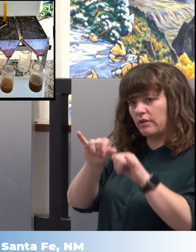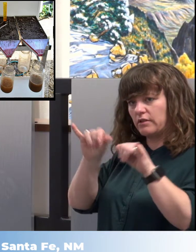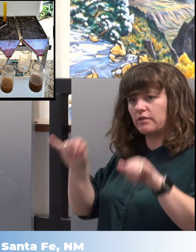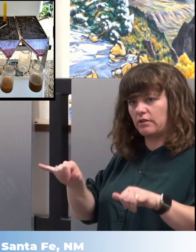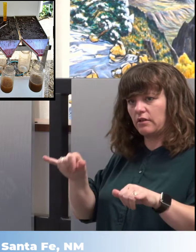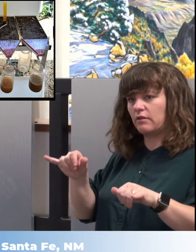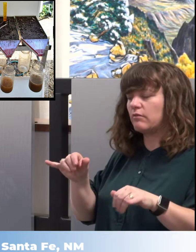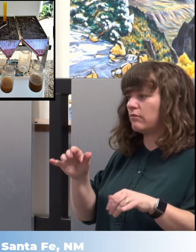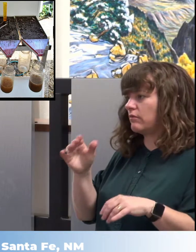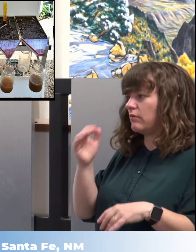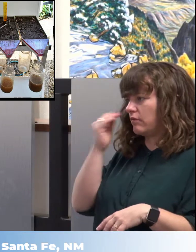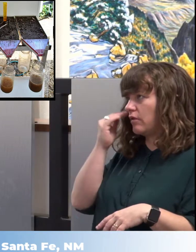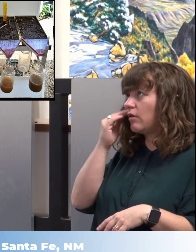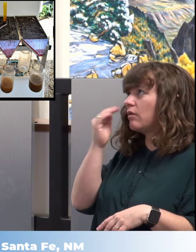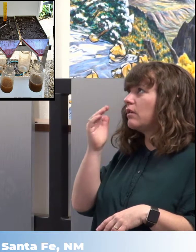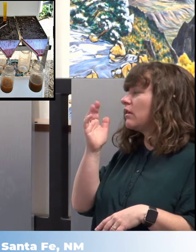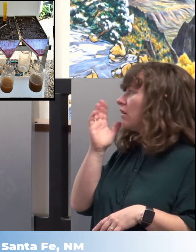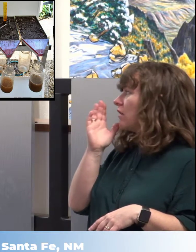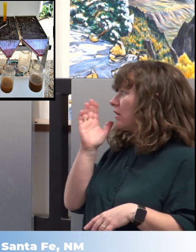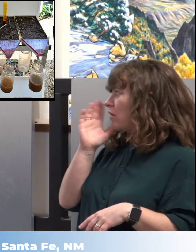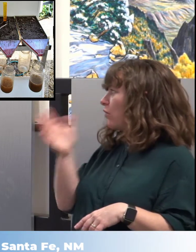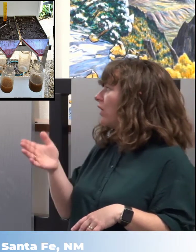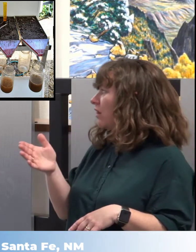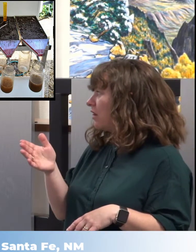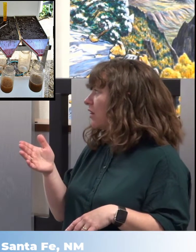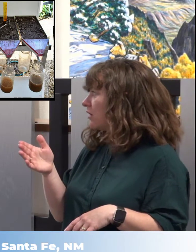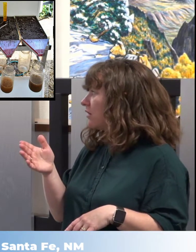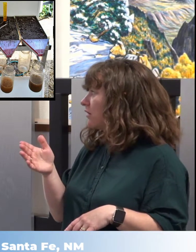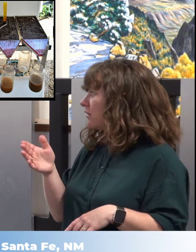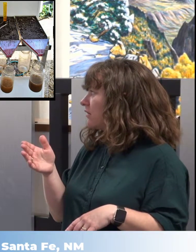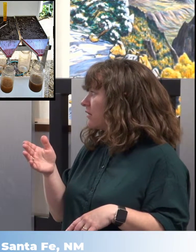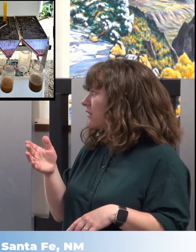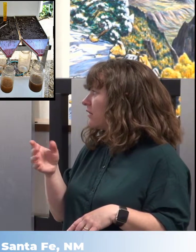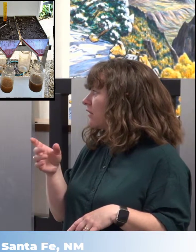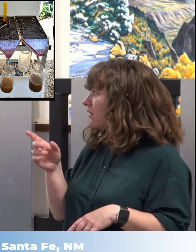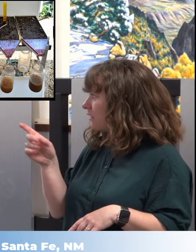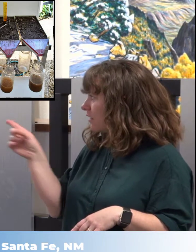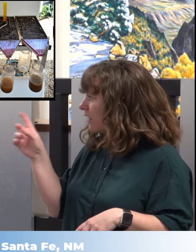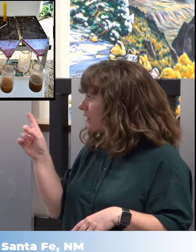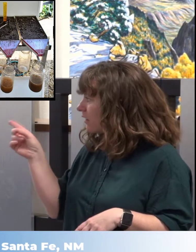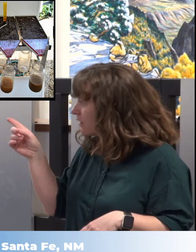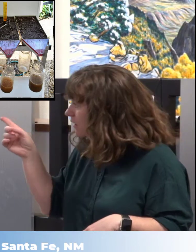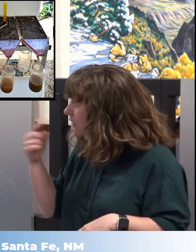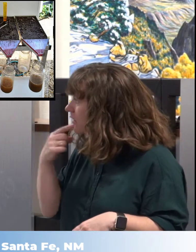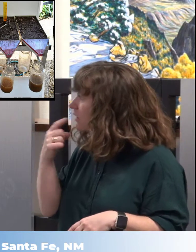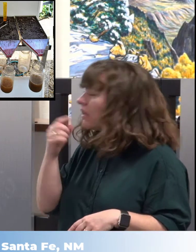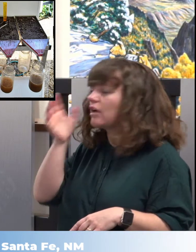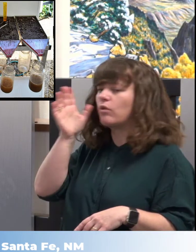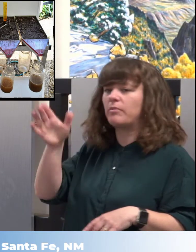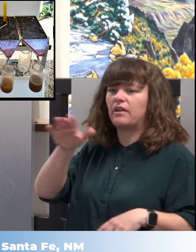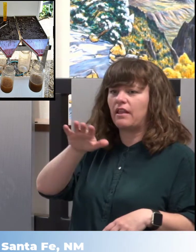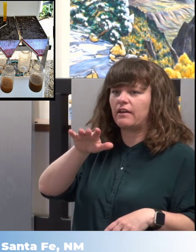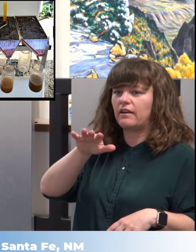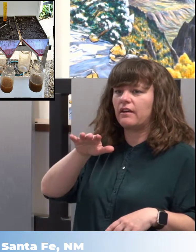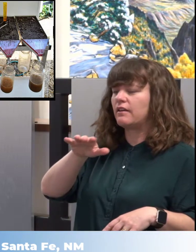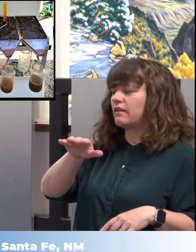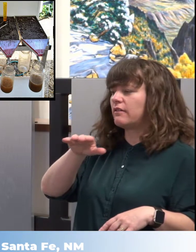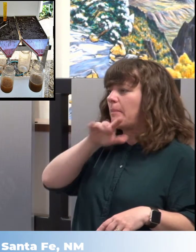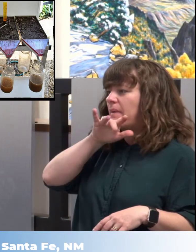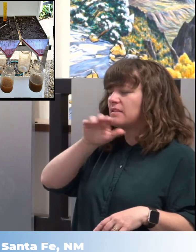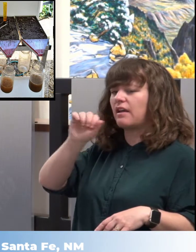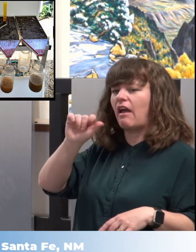It's going to eutrify that water. We're going to end up with, you know, like Lake Erie for example, like massive variable blooms and all kinds of things. Because if